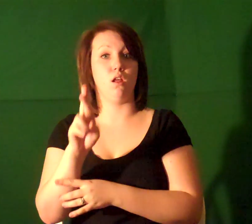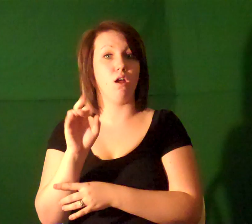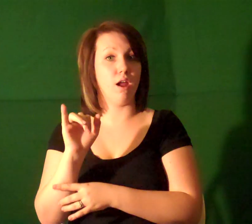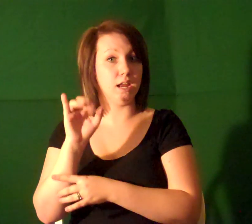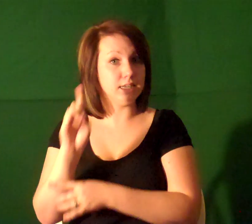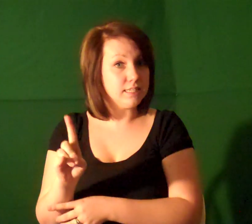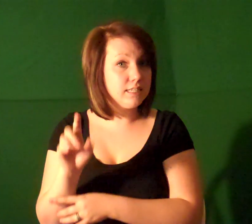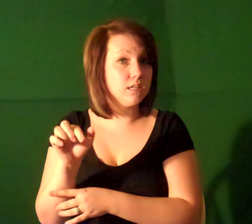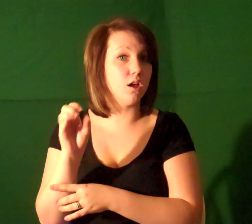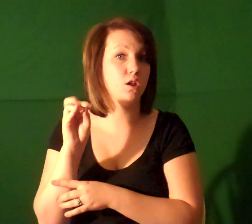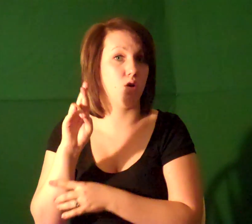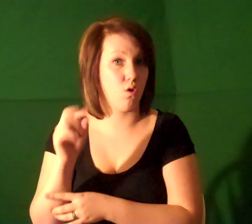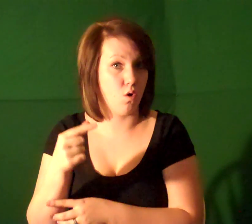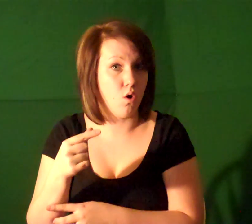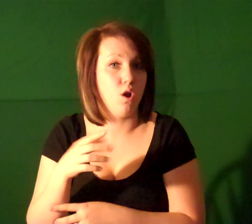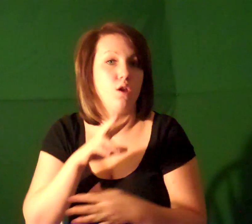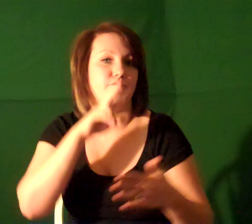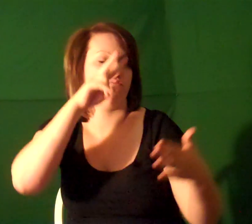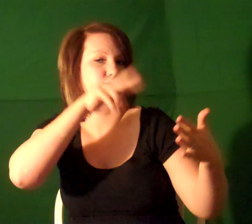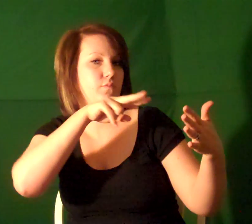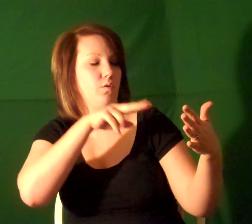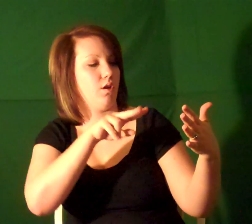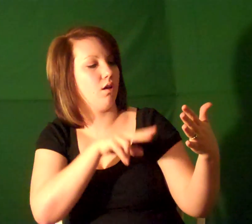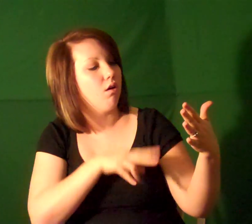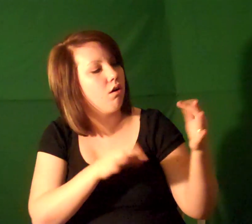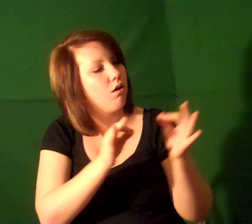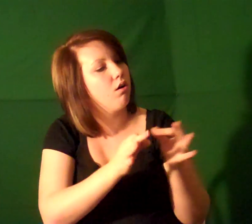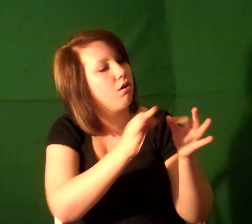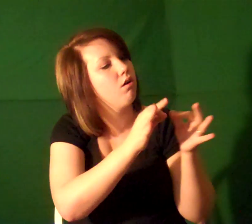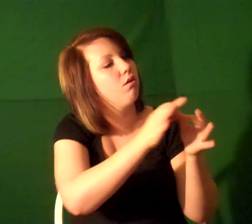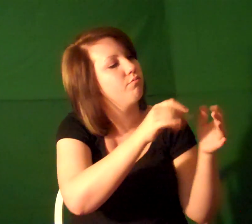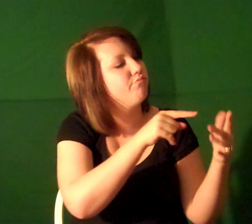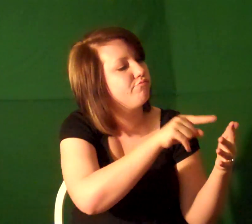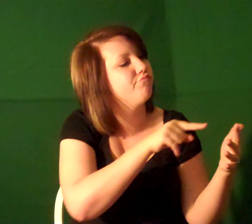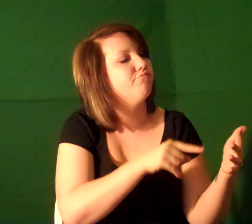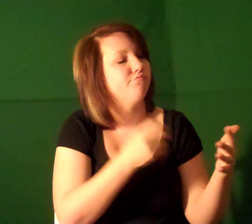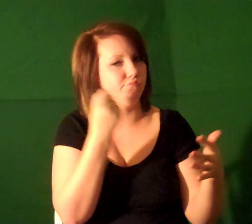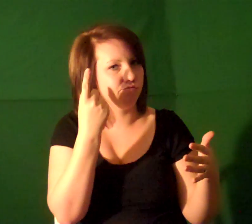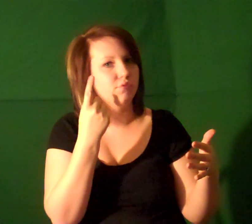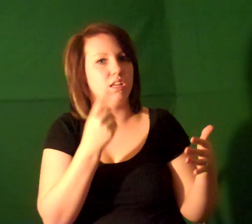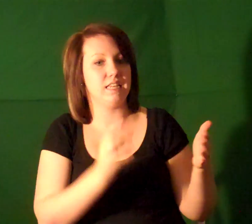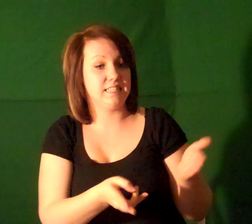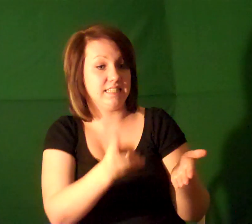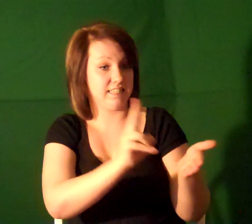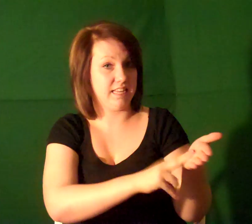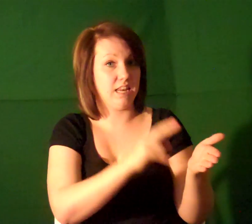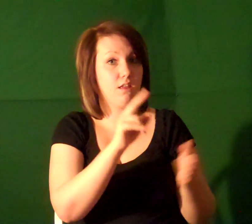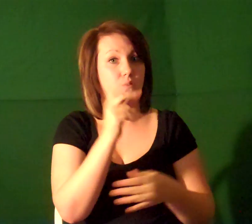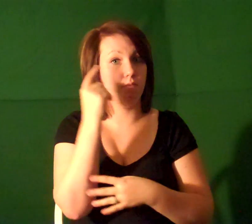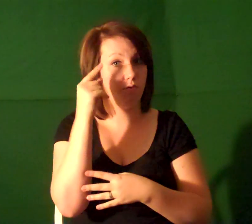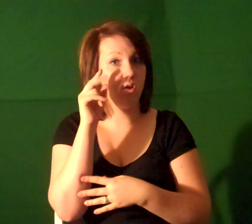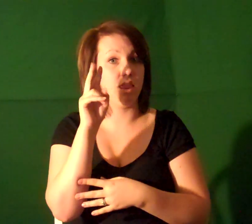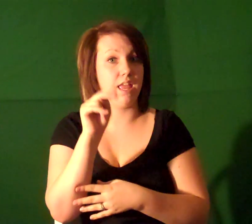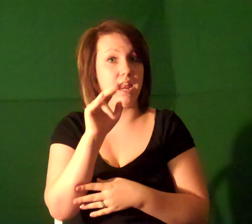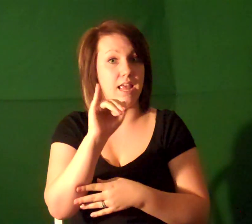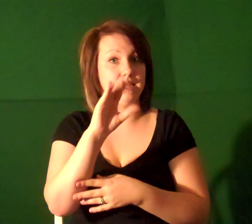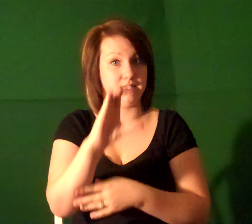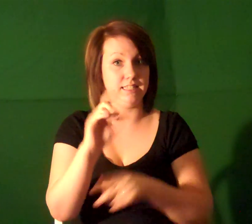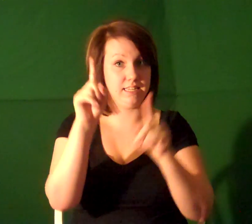and read all the details about signing up for the NIC test, the National Interpreting